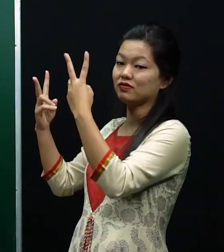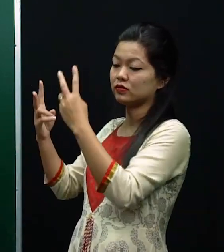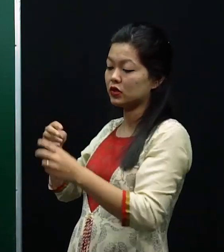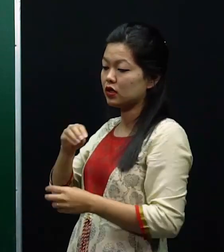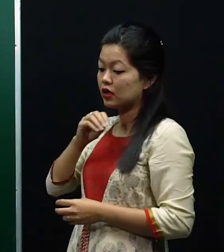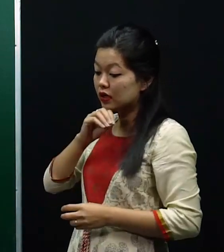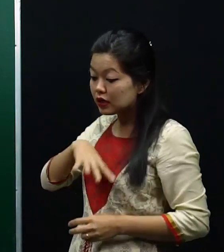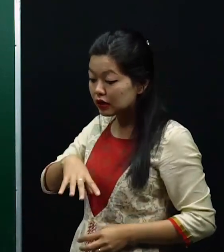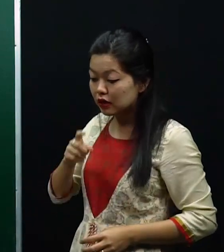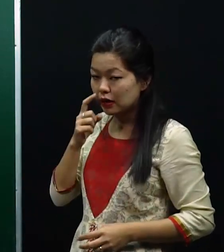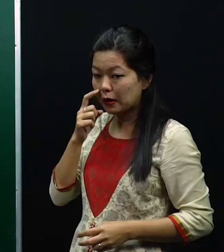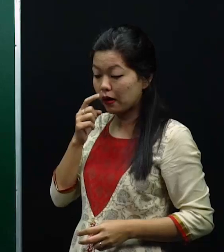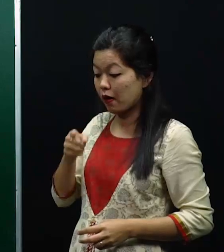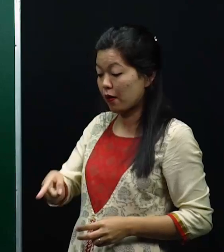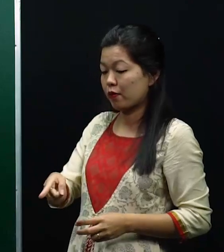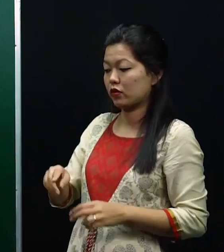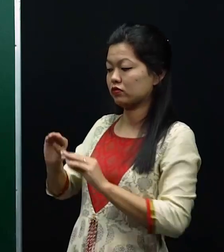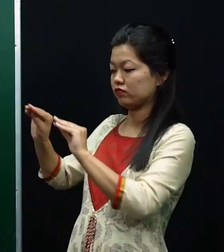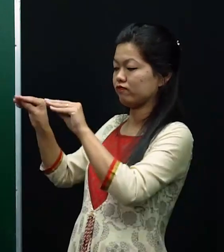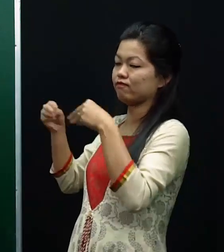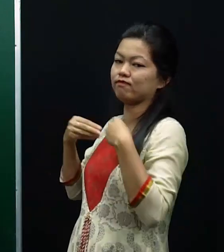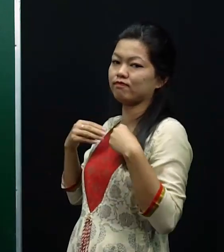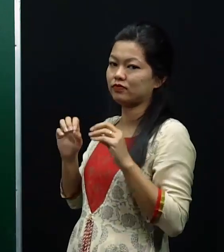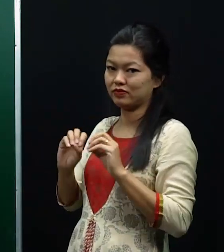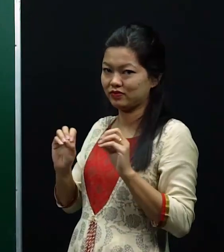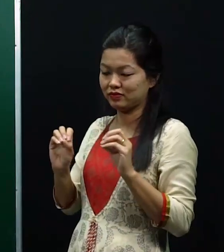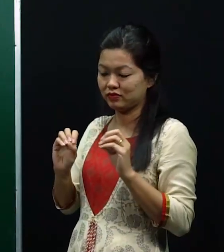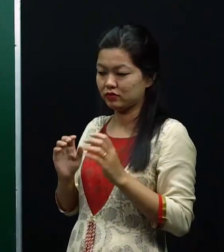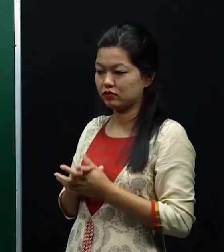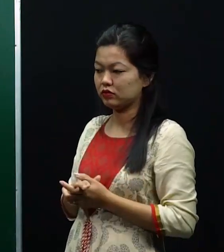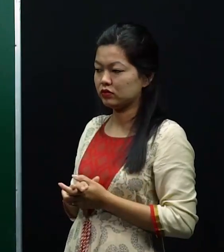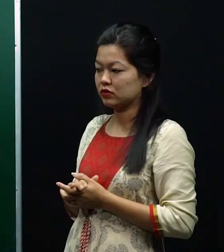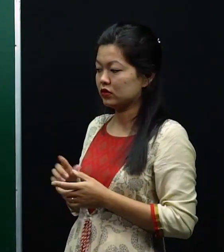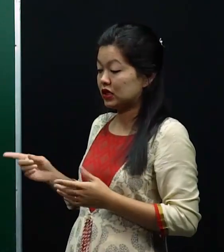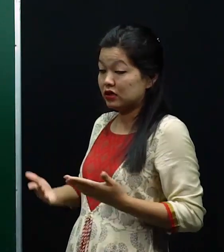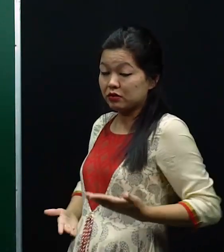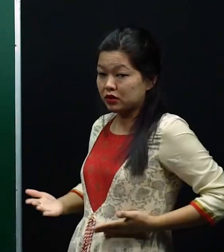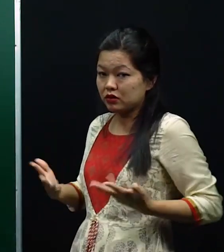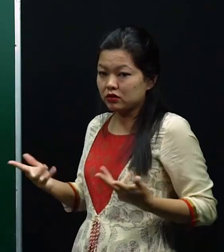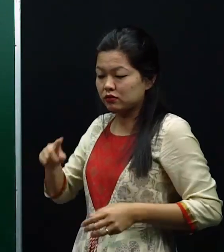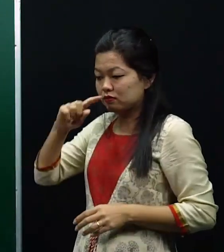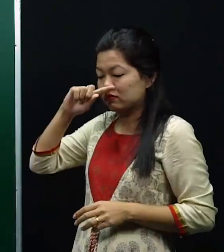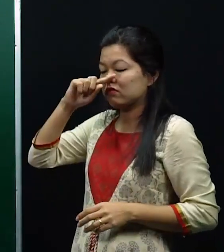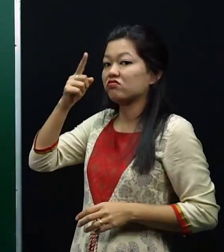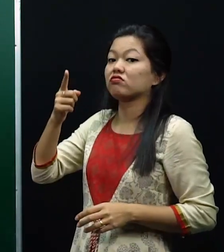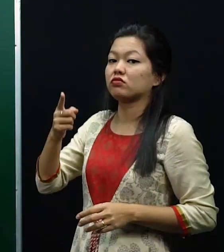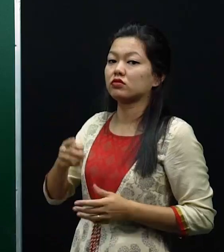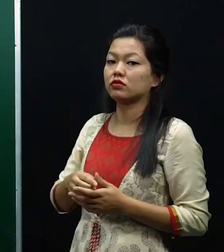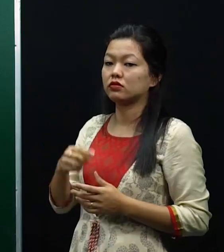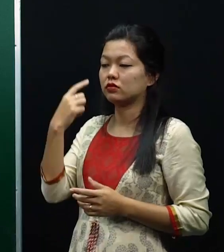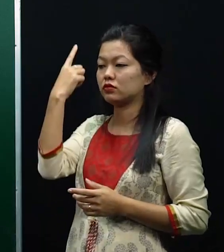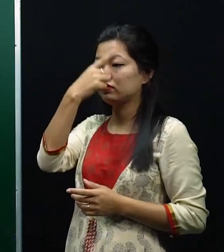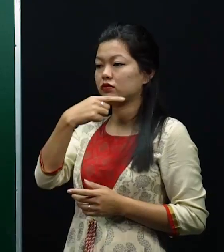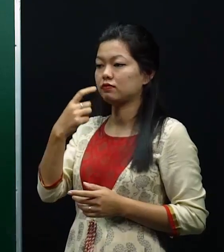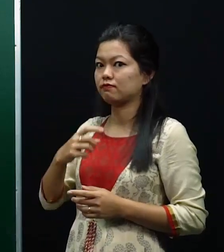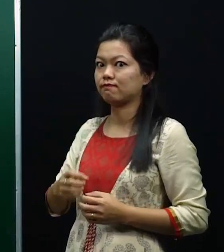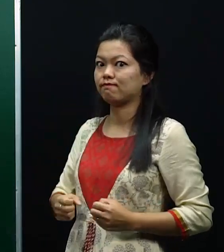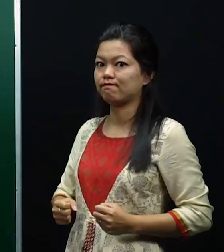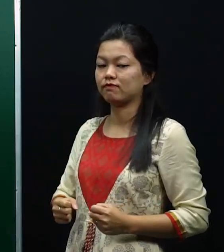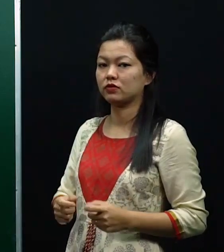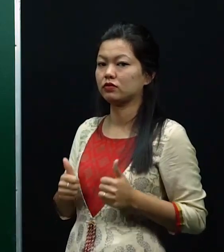through this man. But this was not the same case, because this face, though he